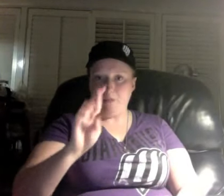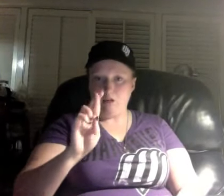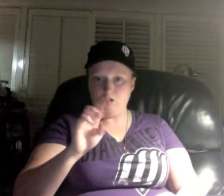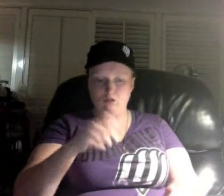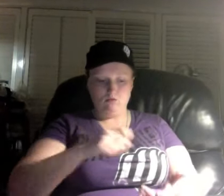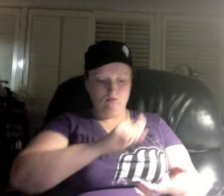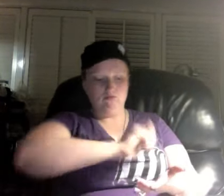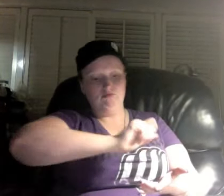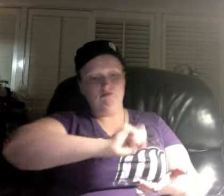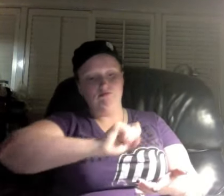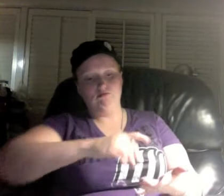remember.